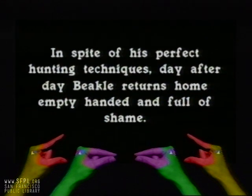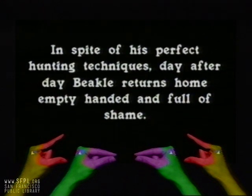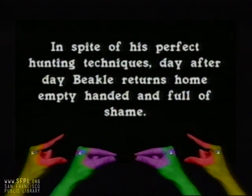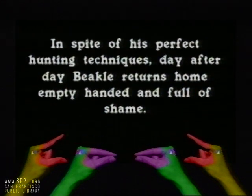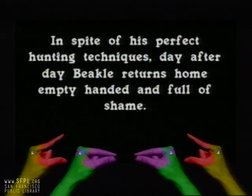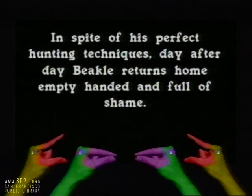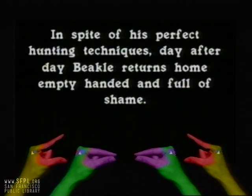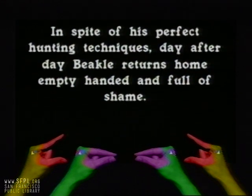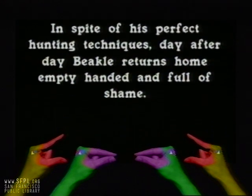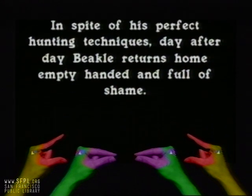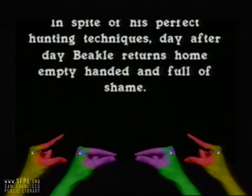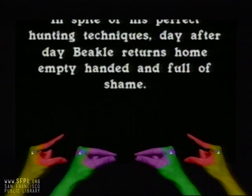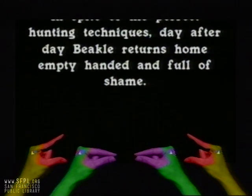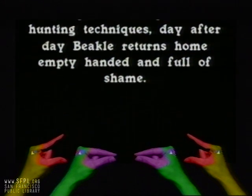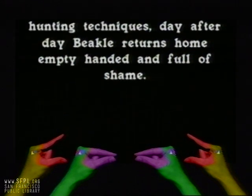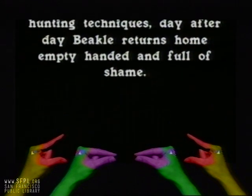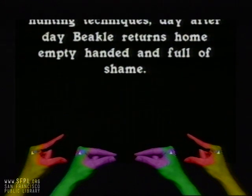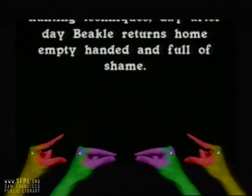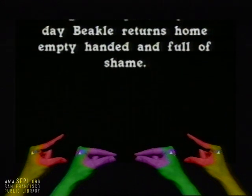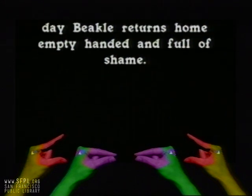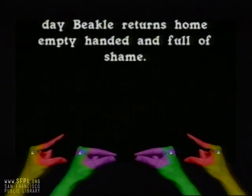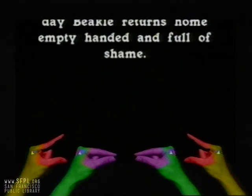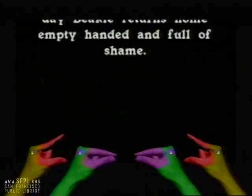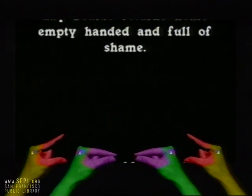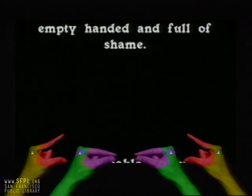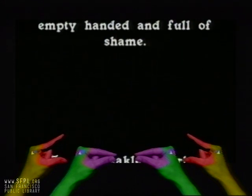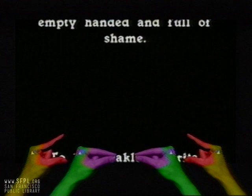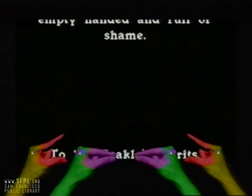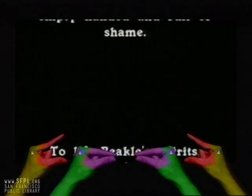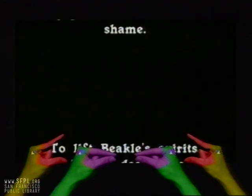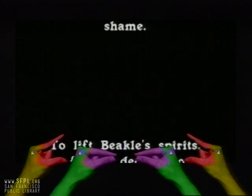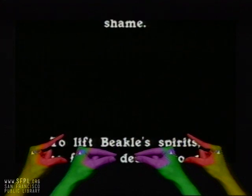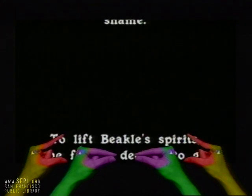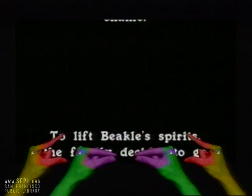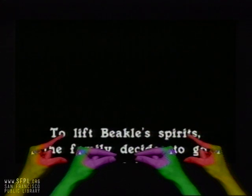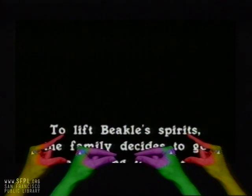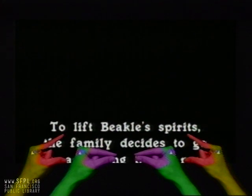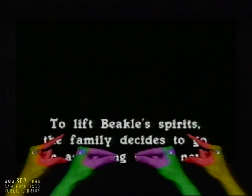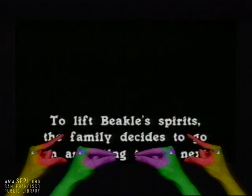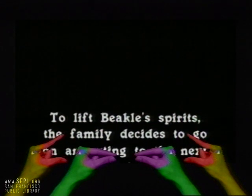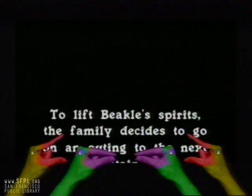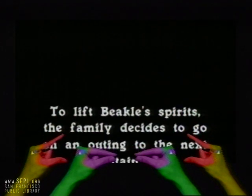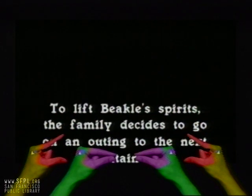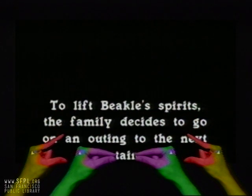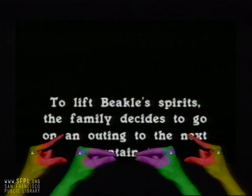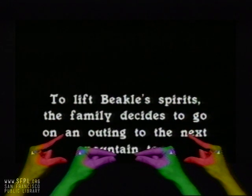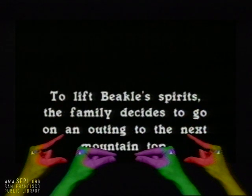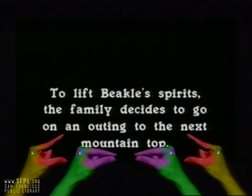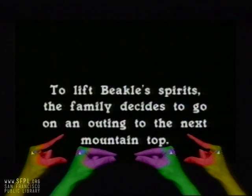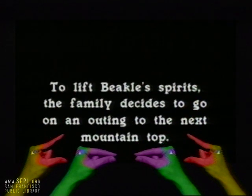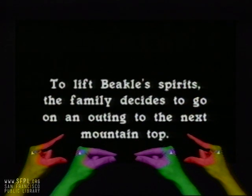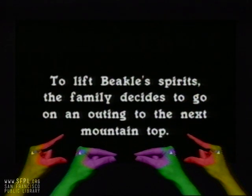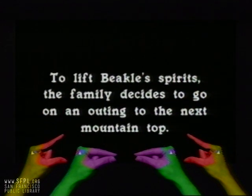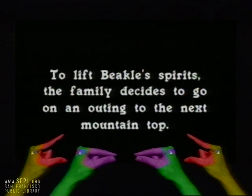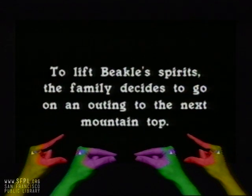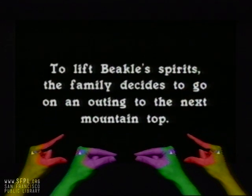after day, Beagle returns home empty-handed and full of shame. To lift Beagle's spirits, the family decides to go on an outing to the next